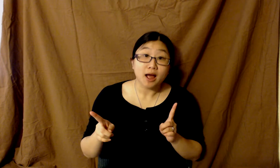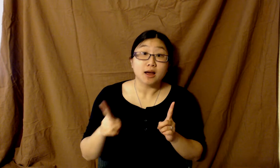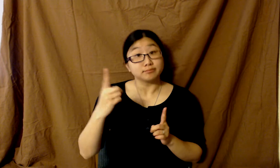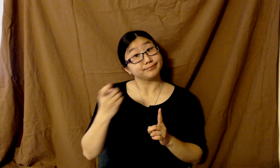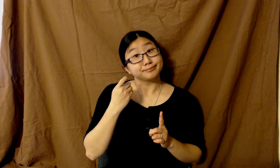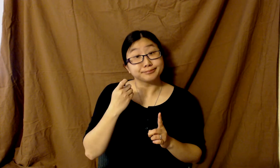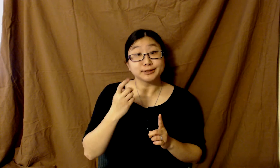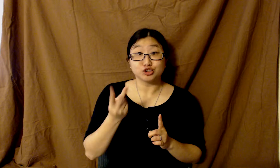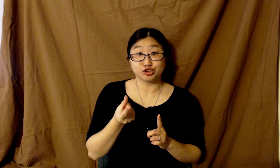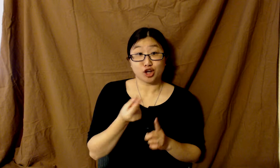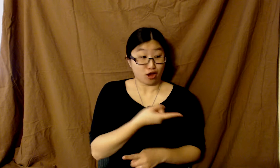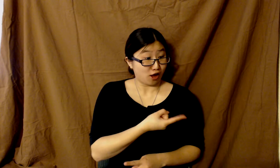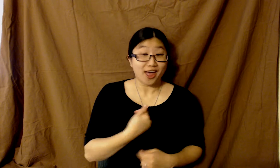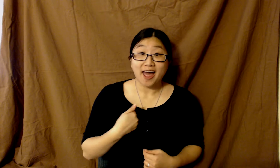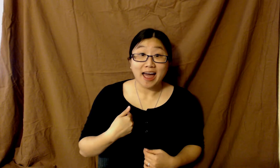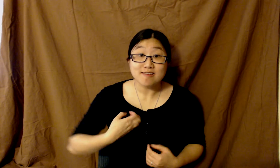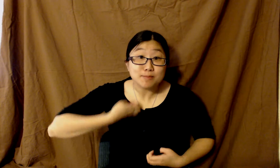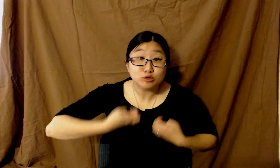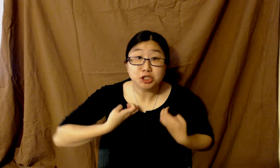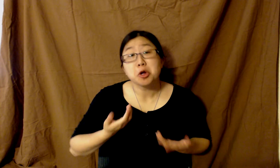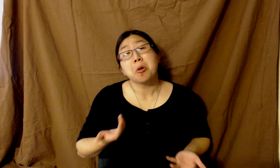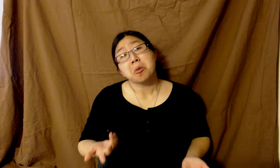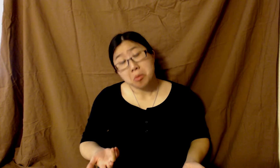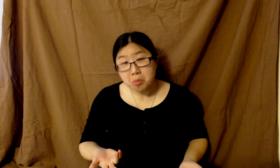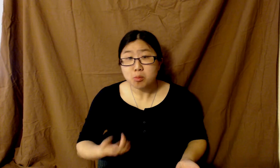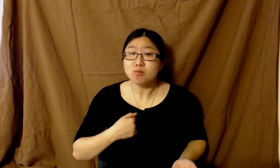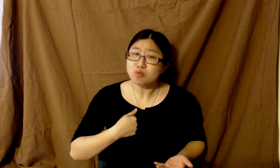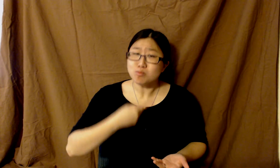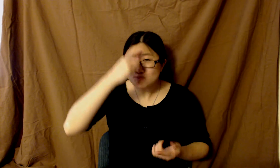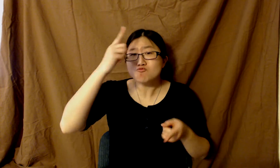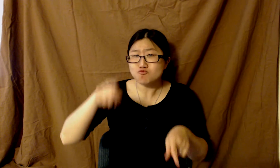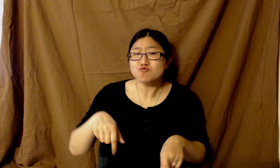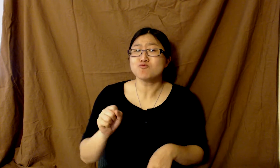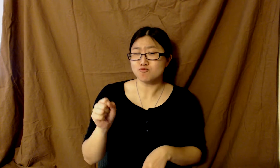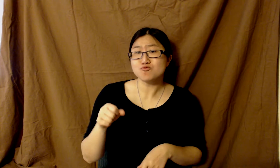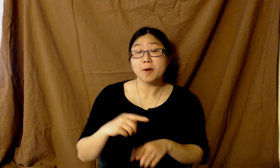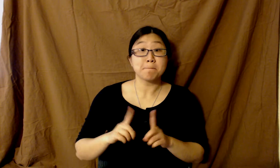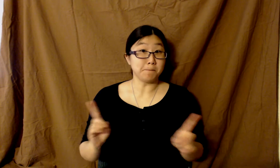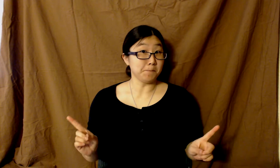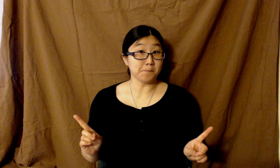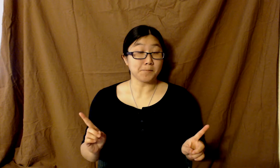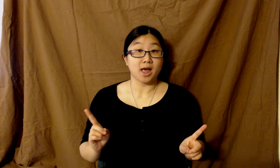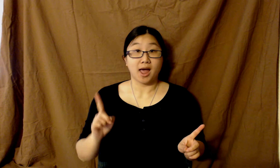up with an anxiety disorder, a Prozac prescription, and a therapist. But then I fell in love, and